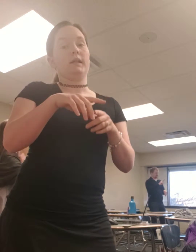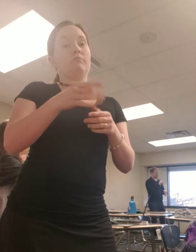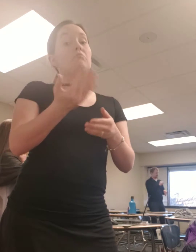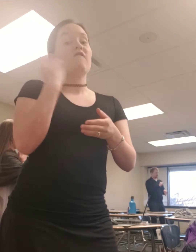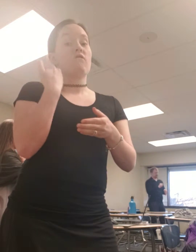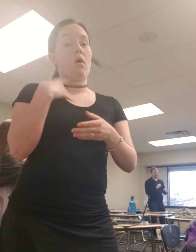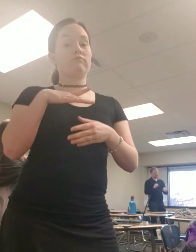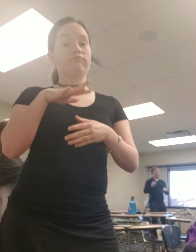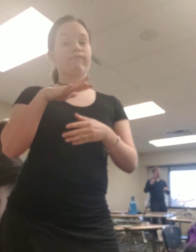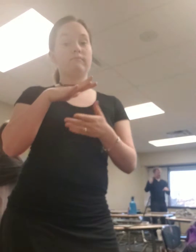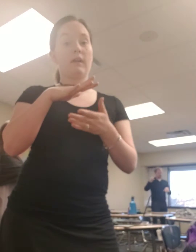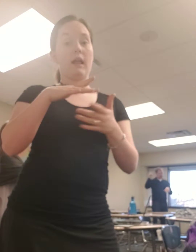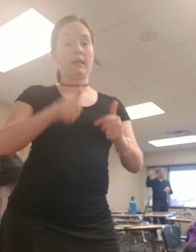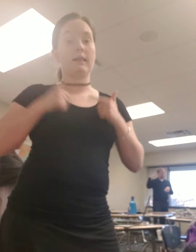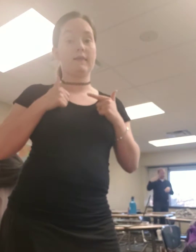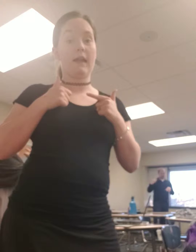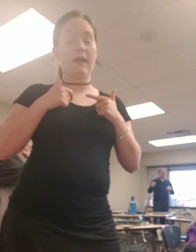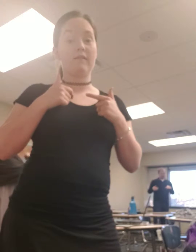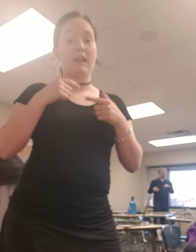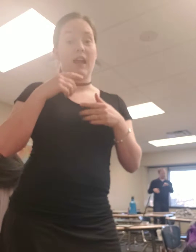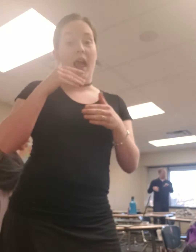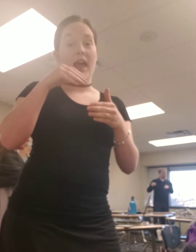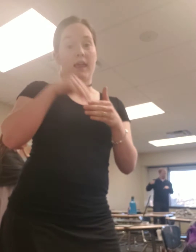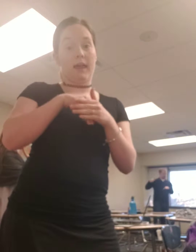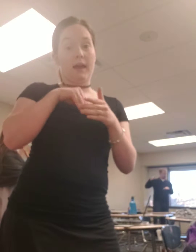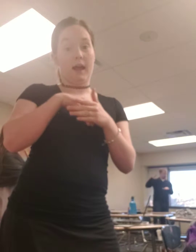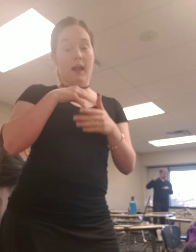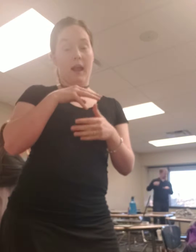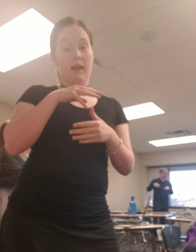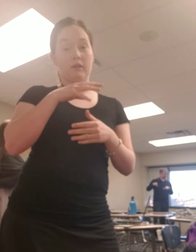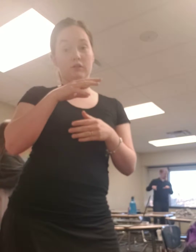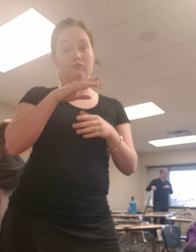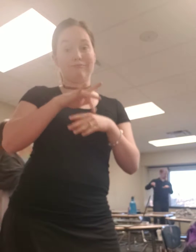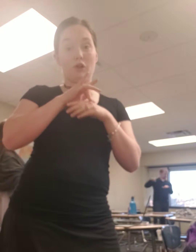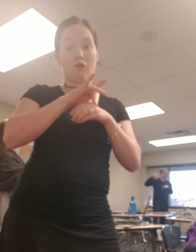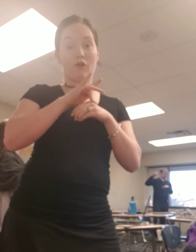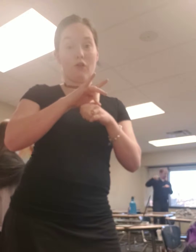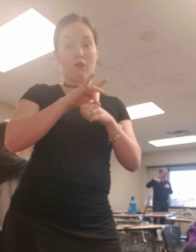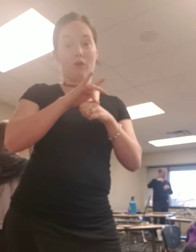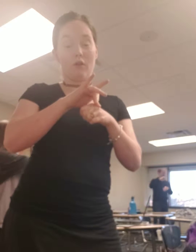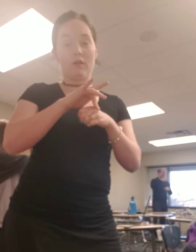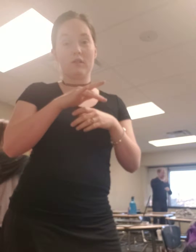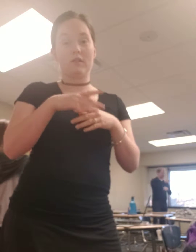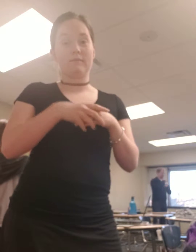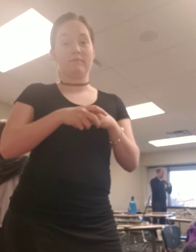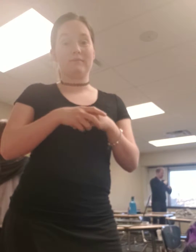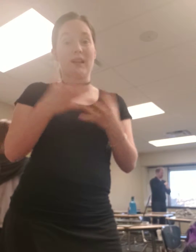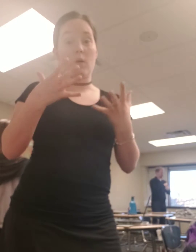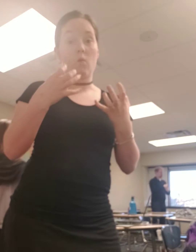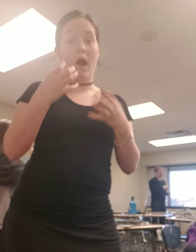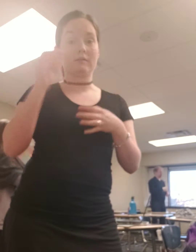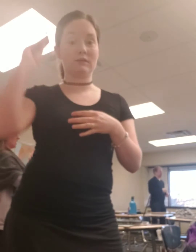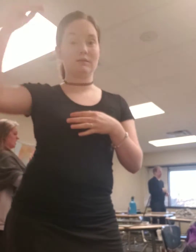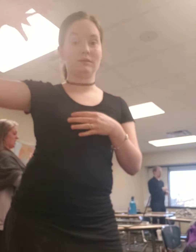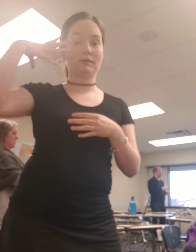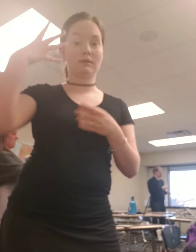else? So I have Margaret. I have that it rains for 7 years, and the sun's going to come out eventually. What are some other information, factual